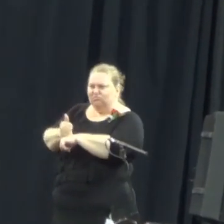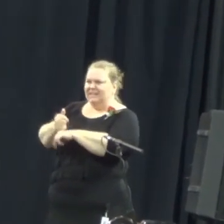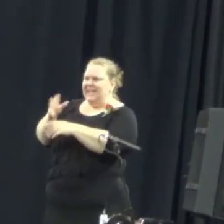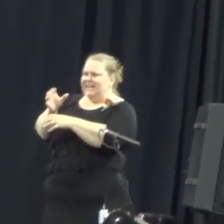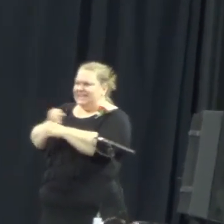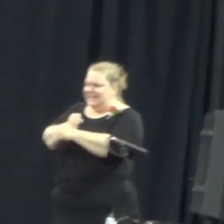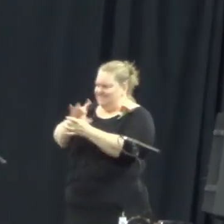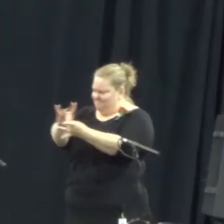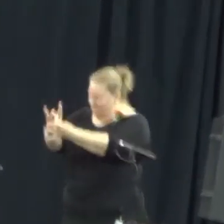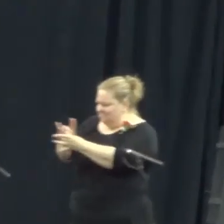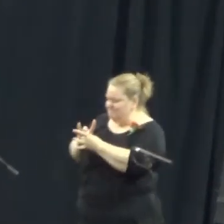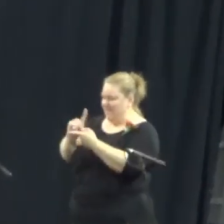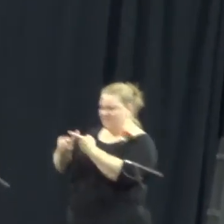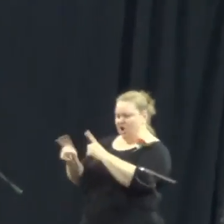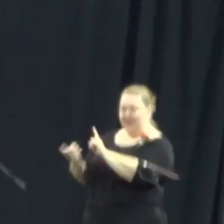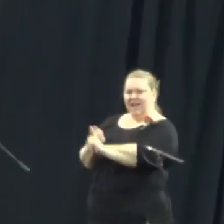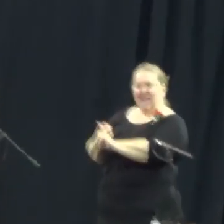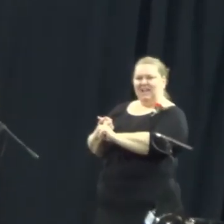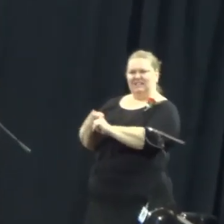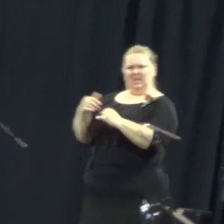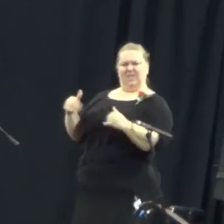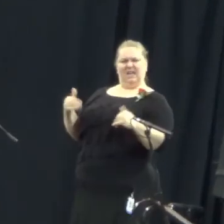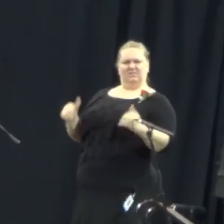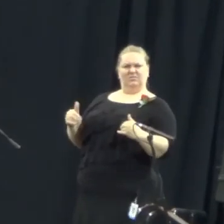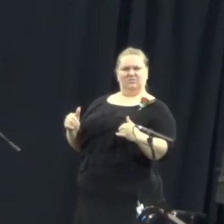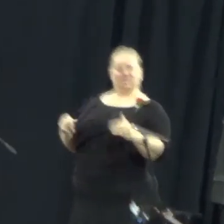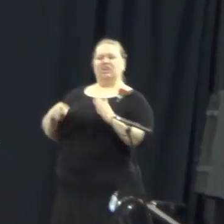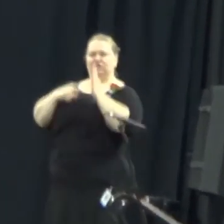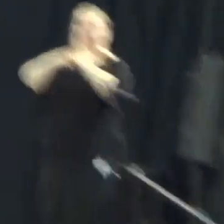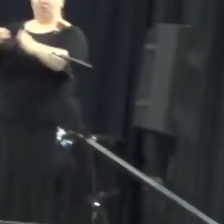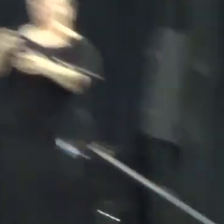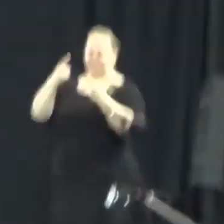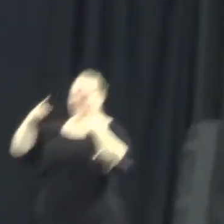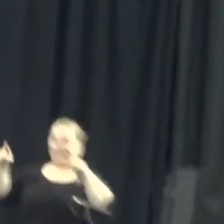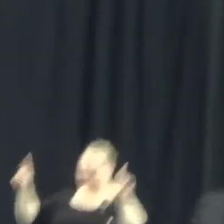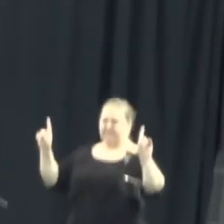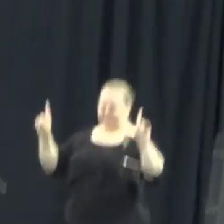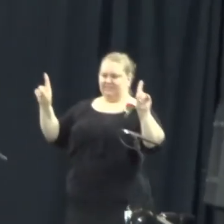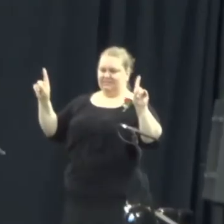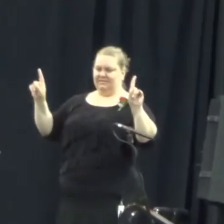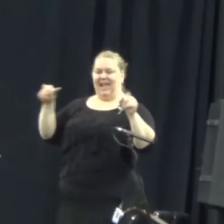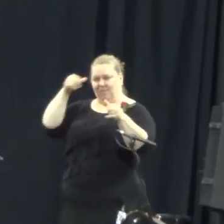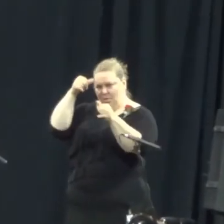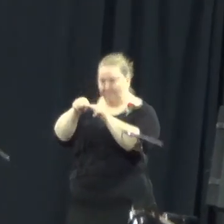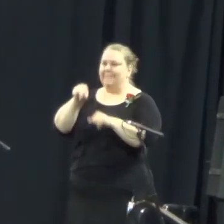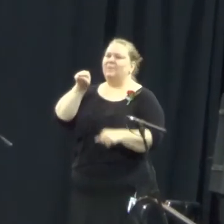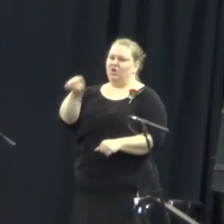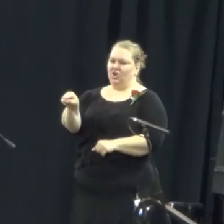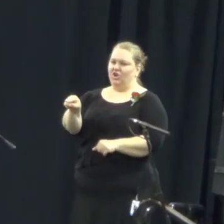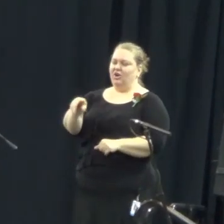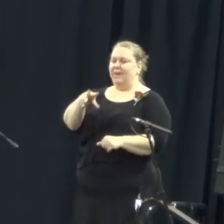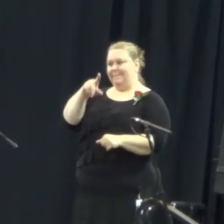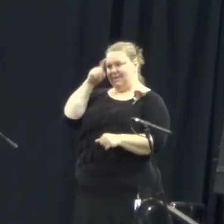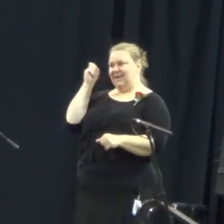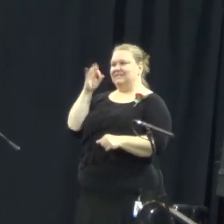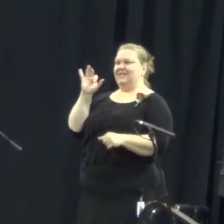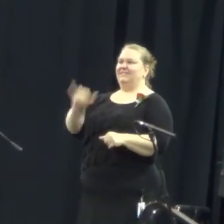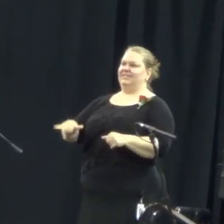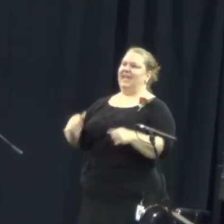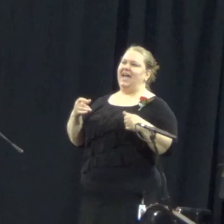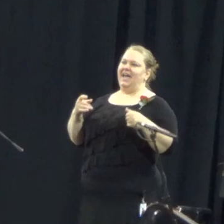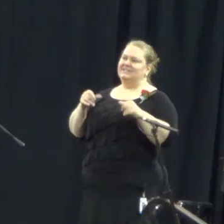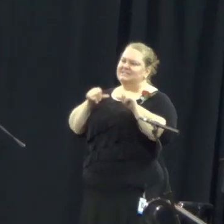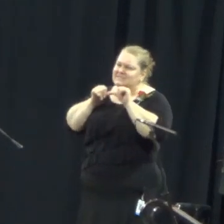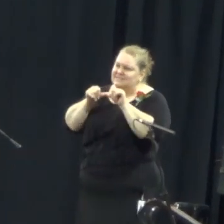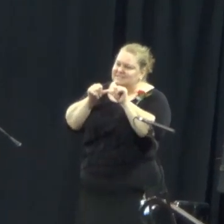to do that, for me, is the essence of success. And I will remember her because of that